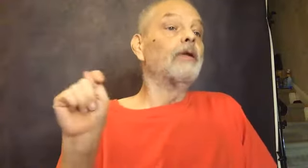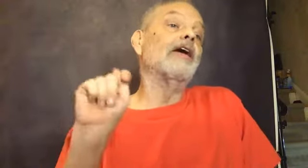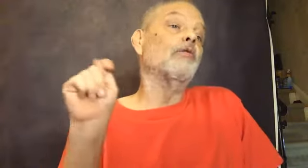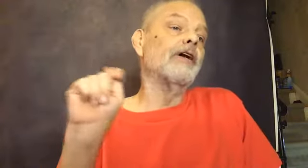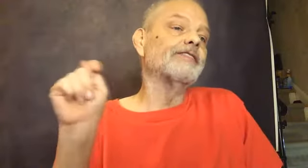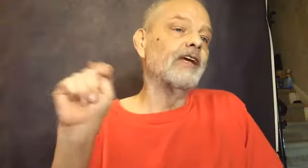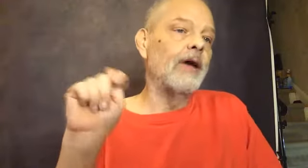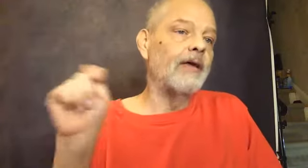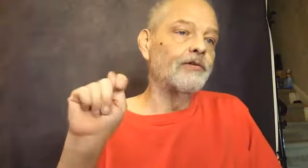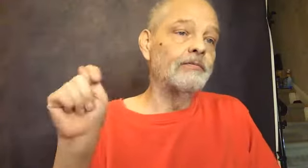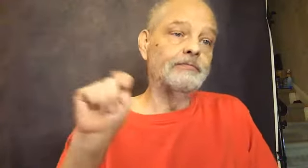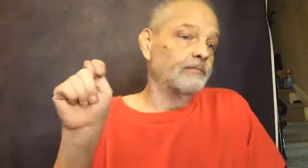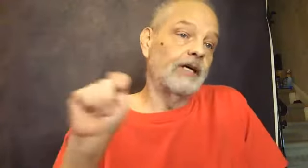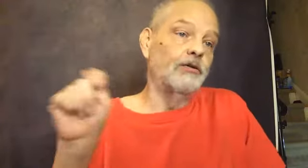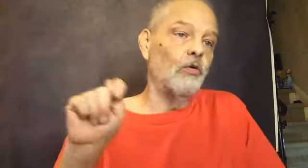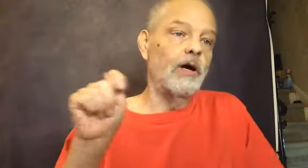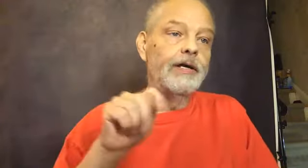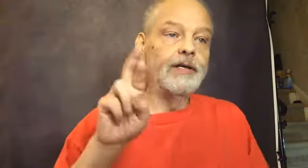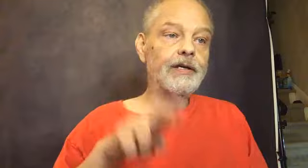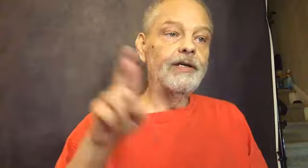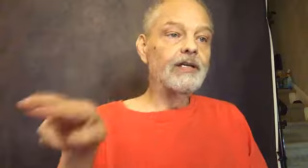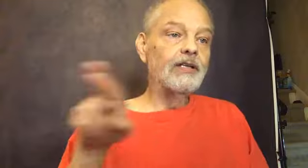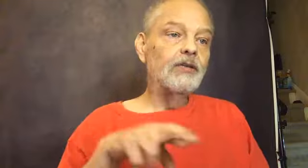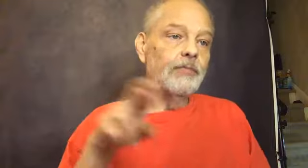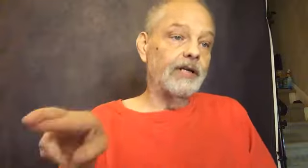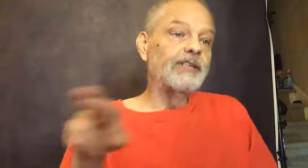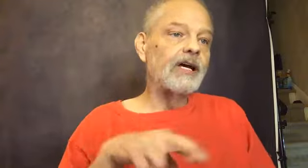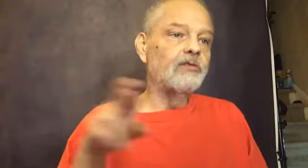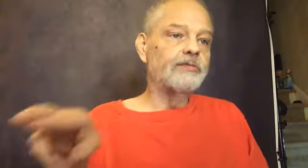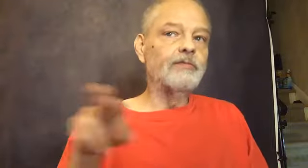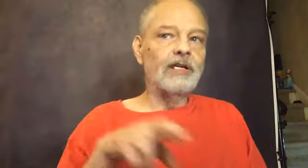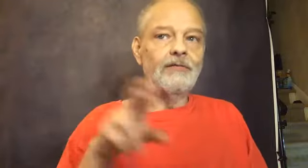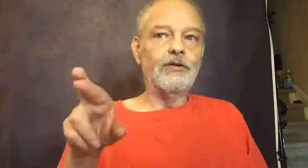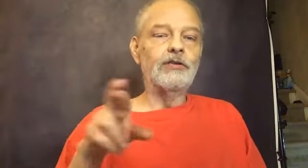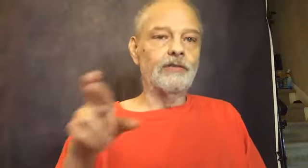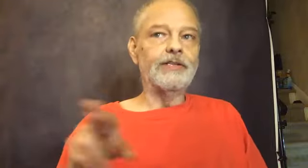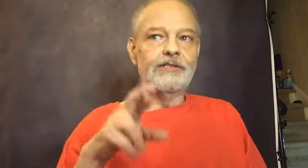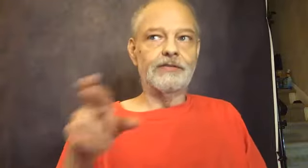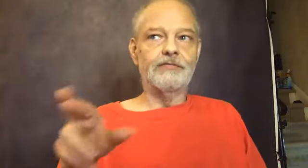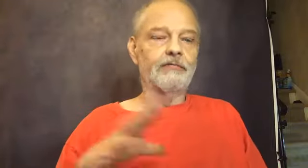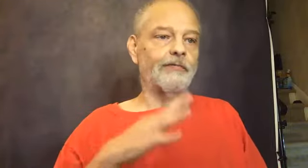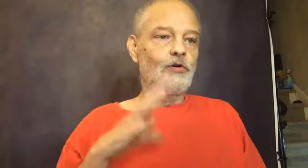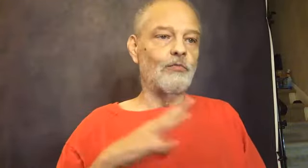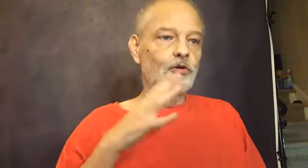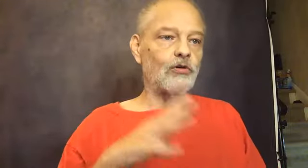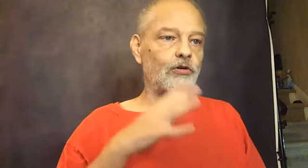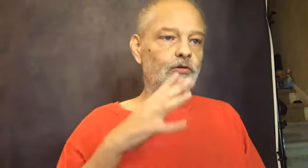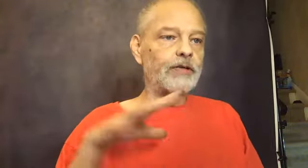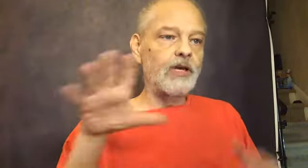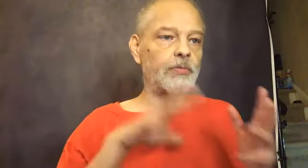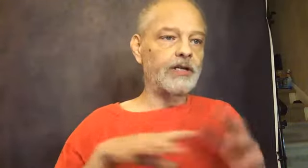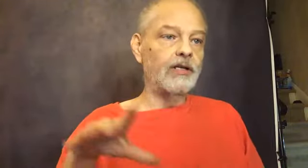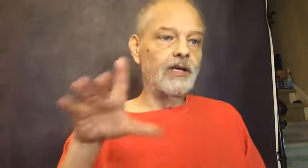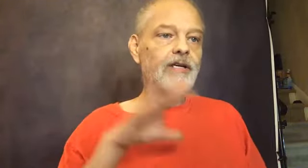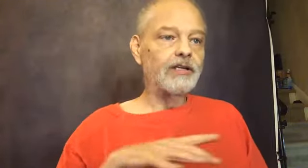polite way of saying bathroom. I don't know why, but it is kind of, if it's formal or mixed company, you'll